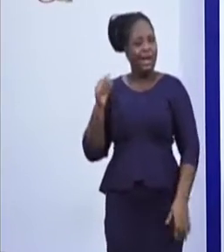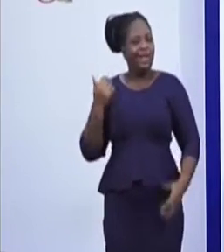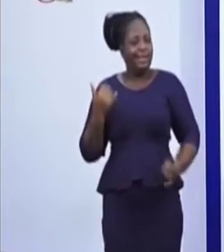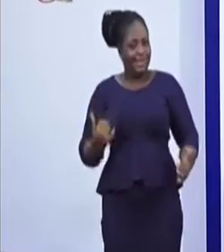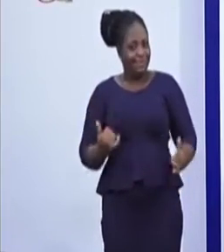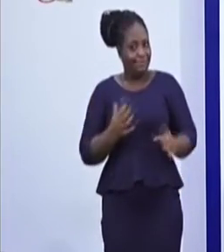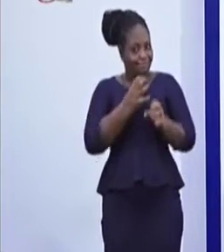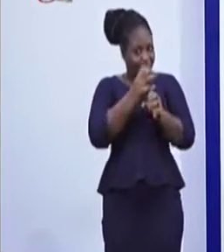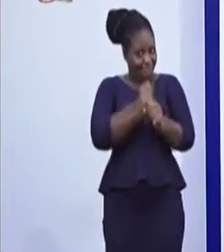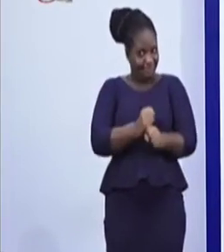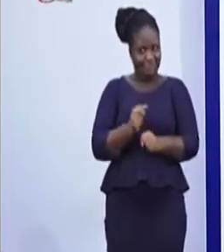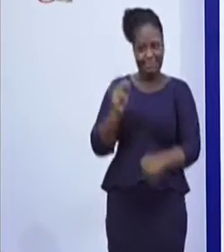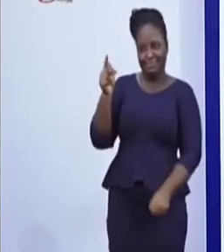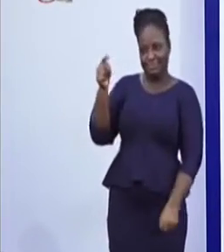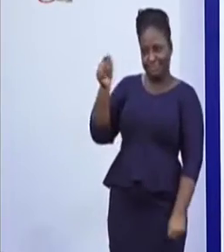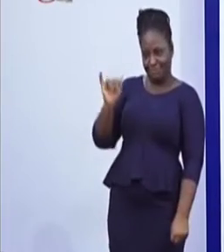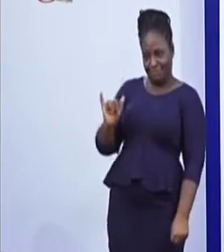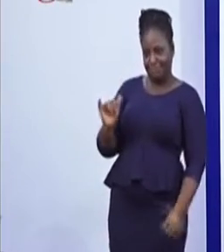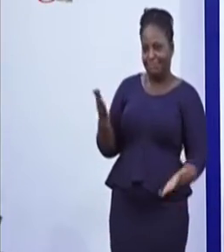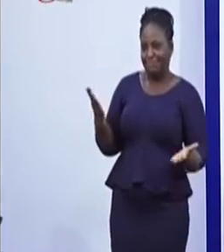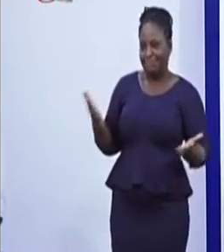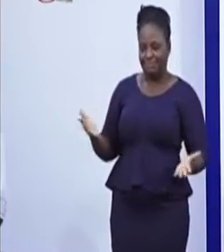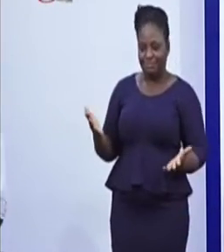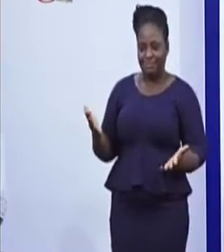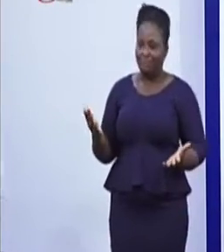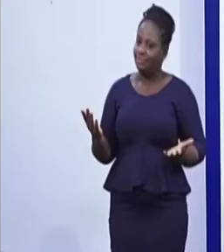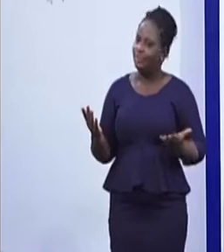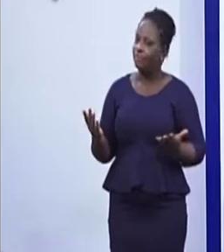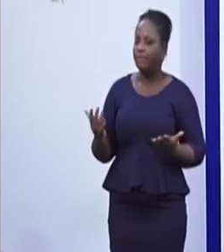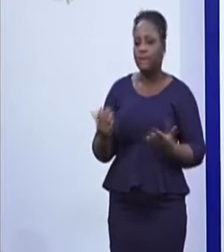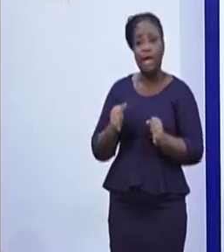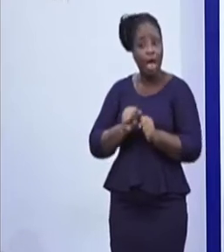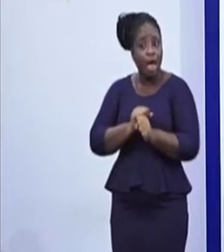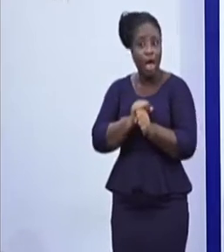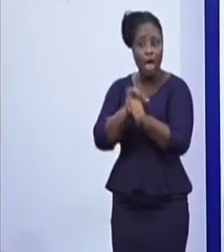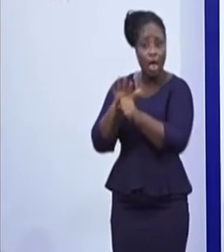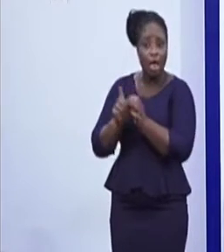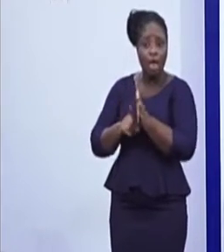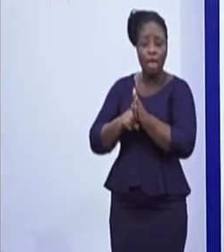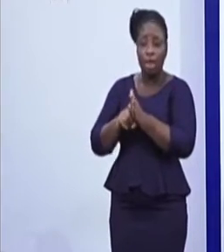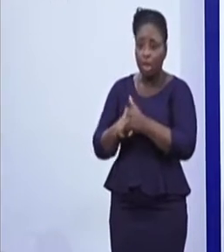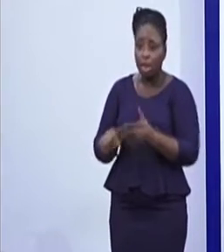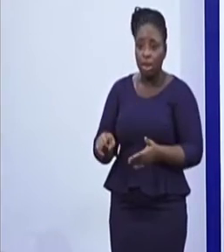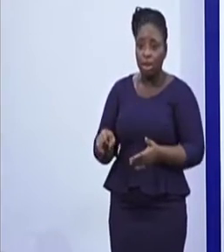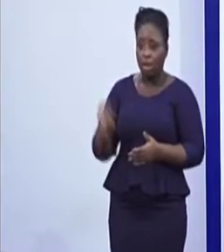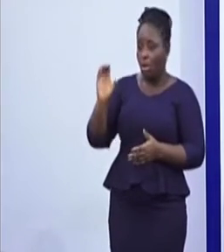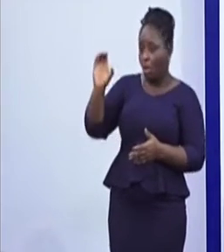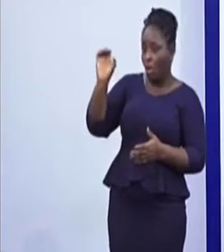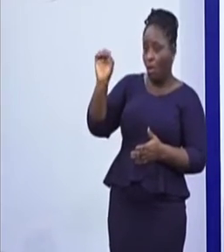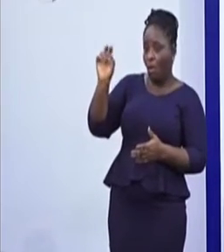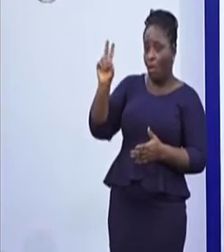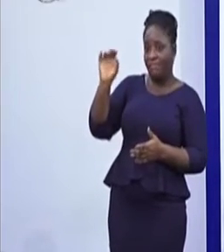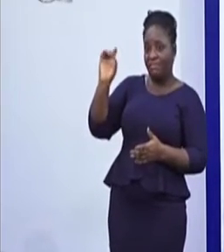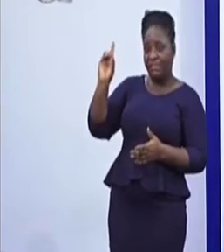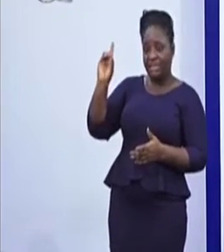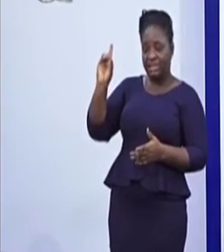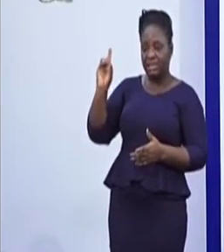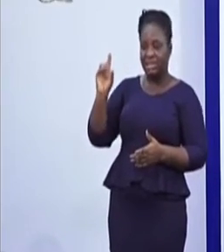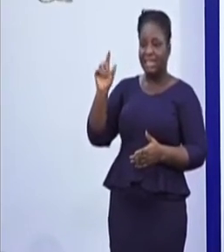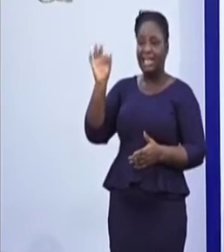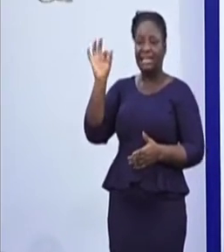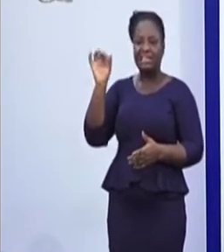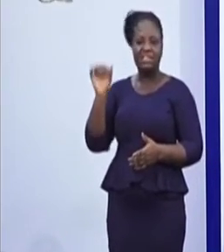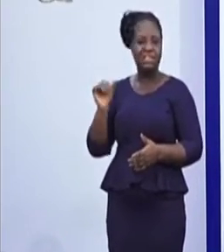pese meka e wo twimansa na matena se yare ya abaya ye frɛ no COVID-19 enye